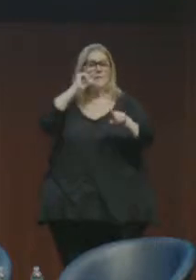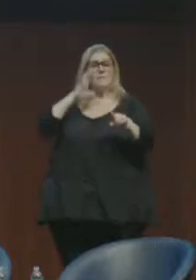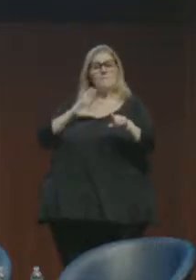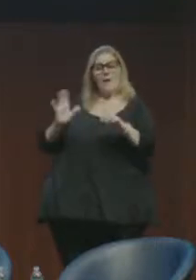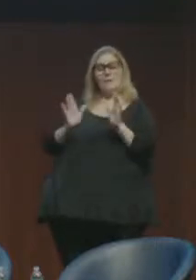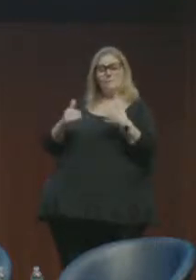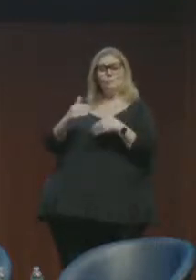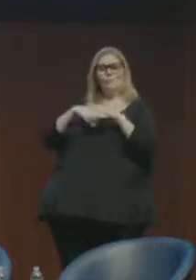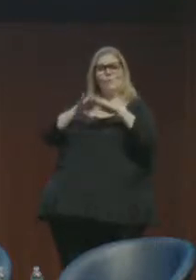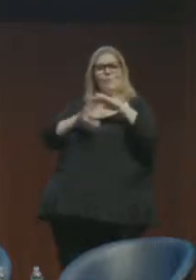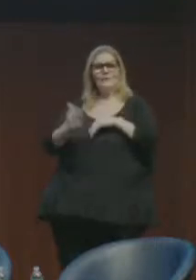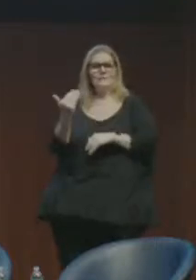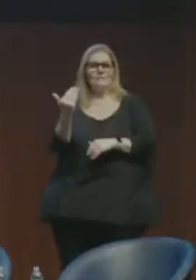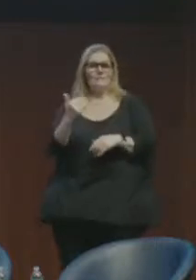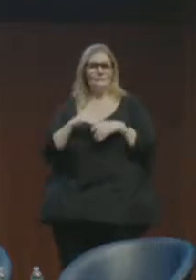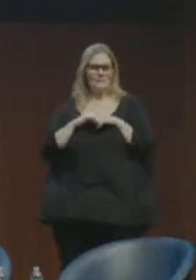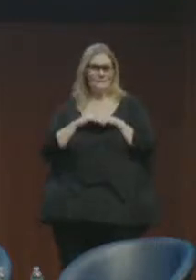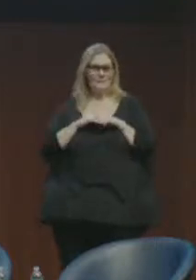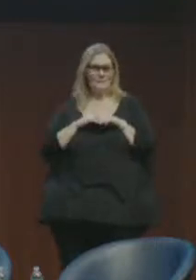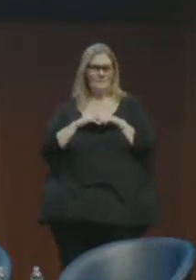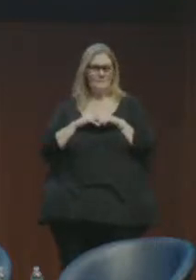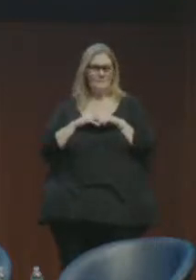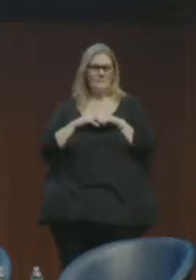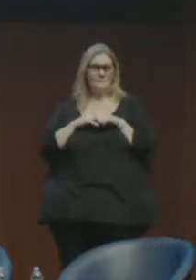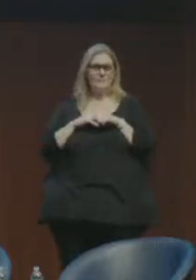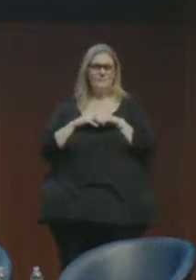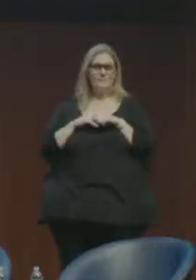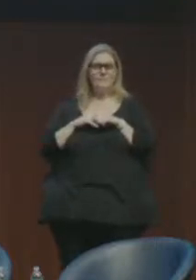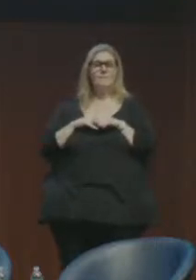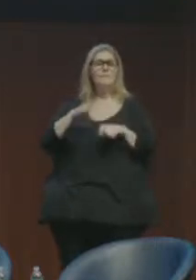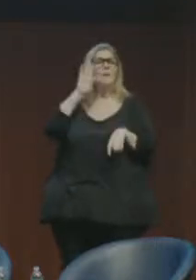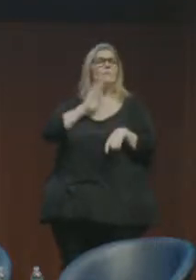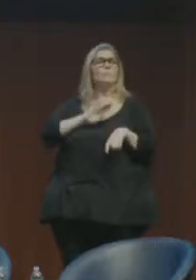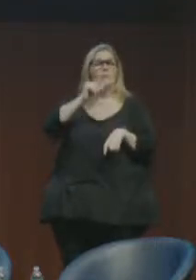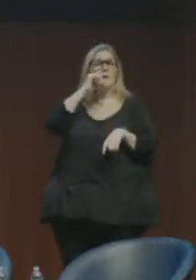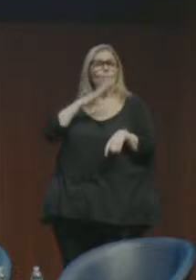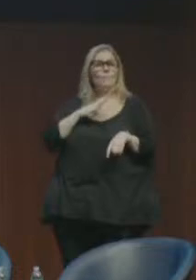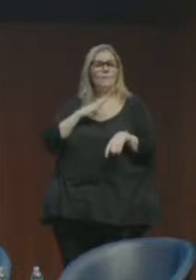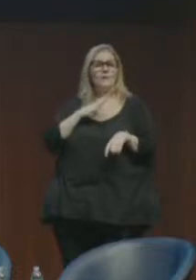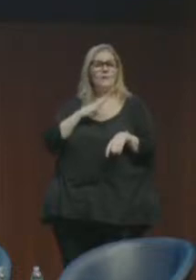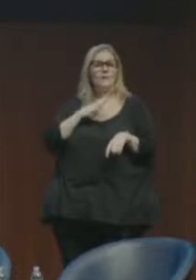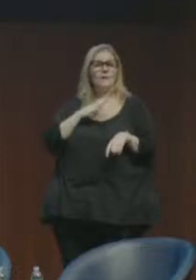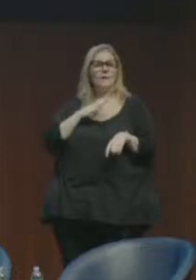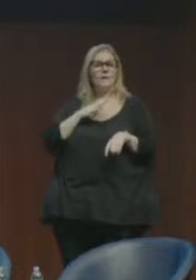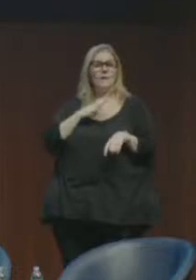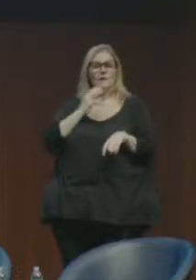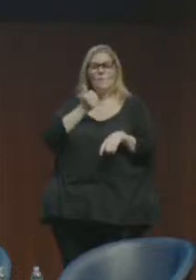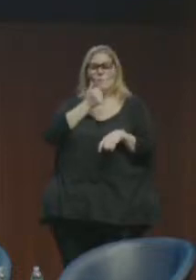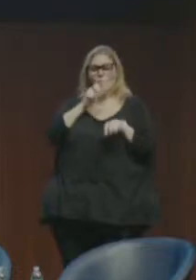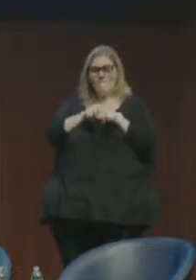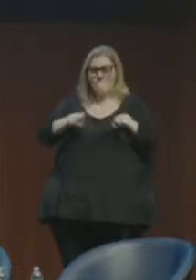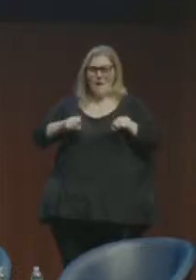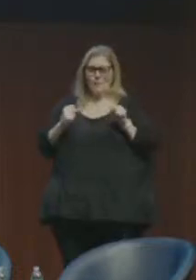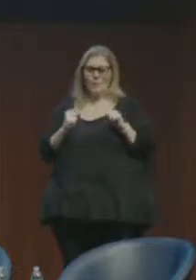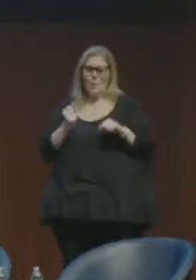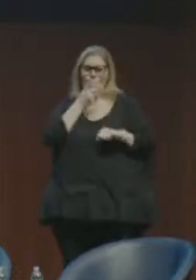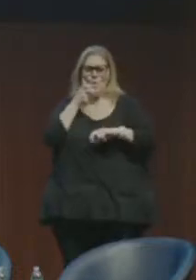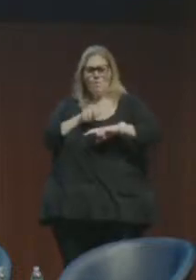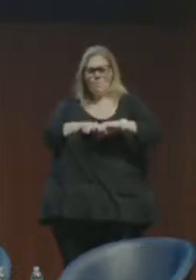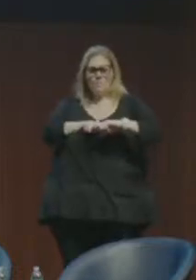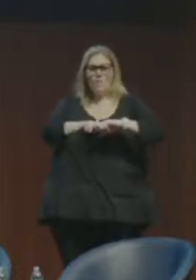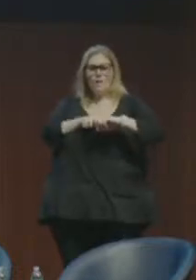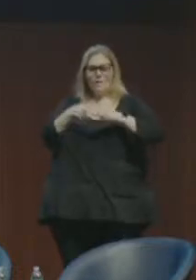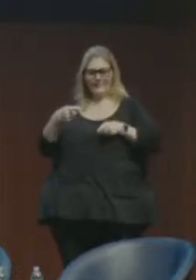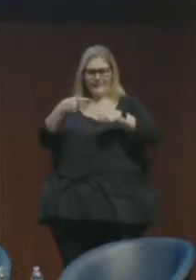room for less than 15. Brown woman, warm cold bench, intersection